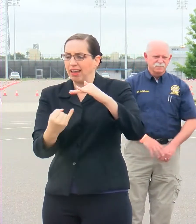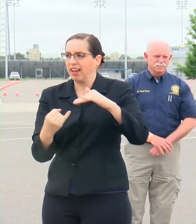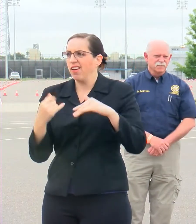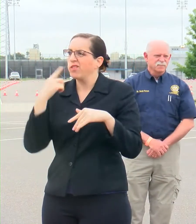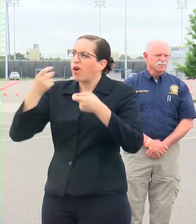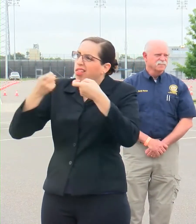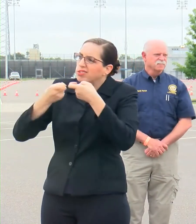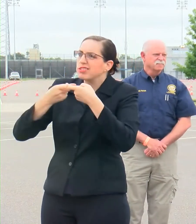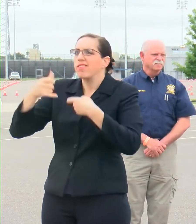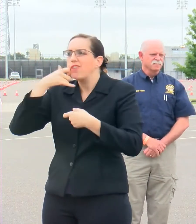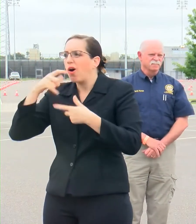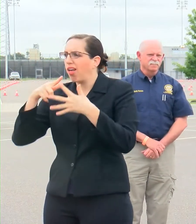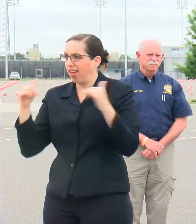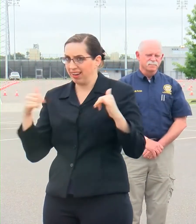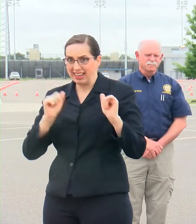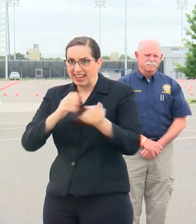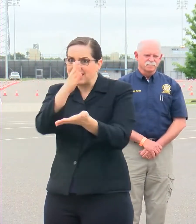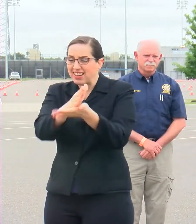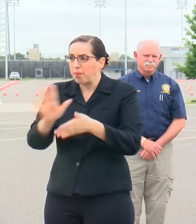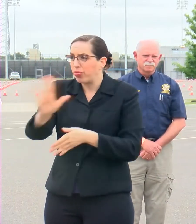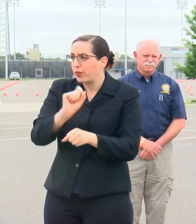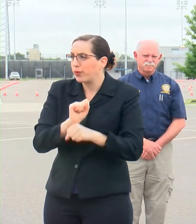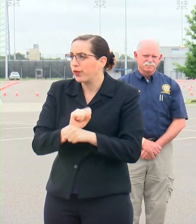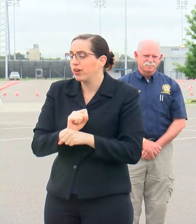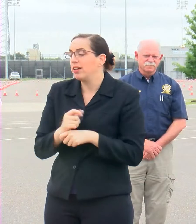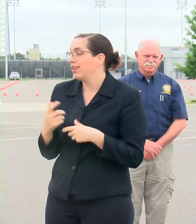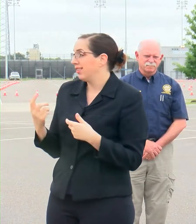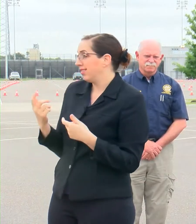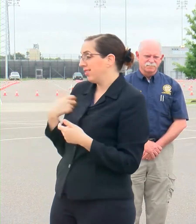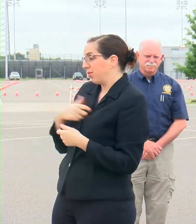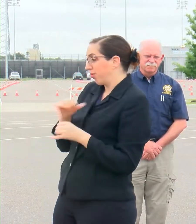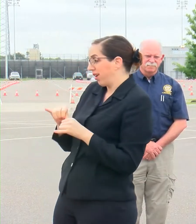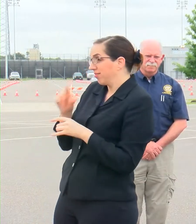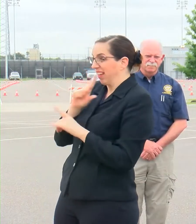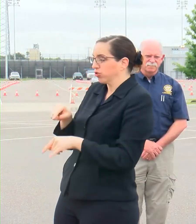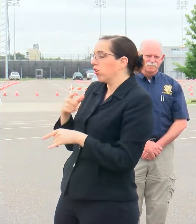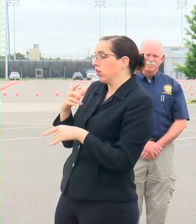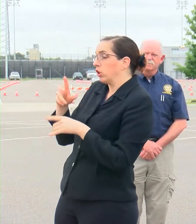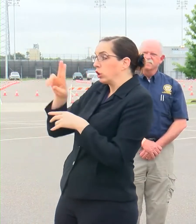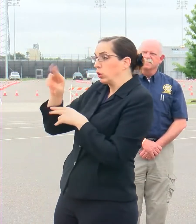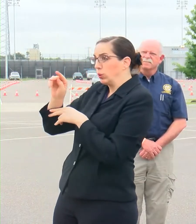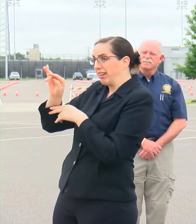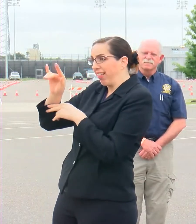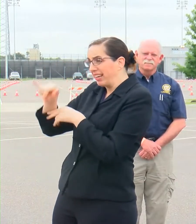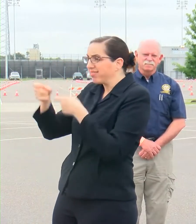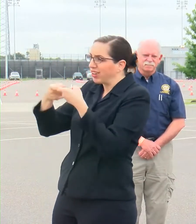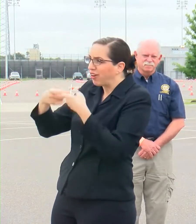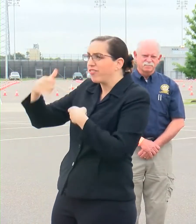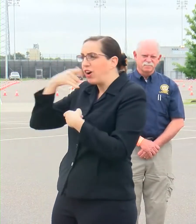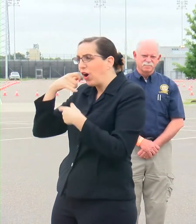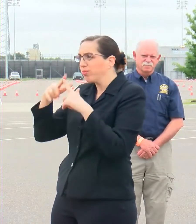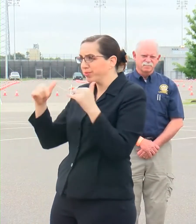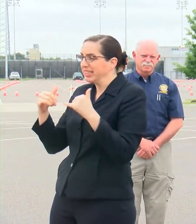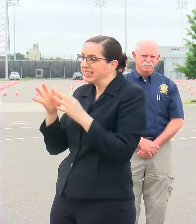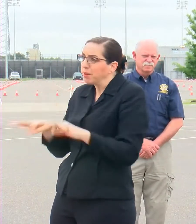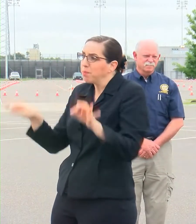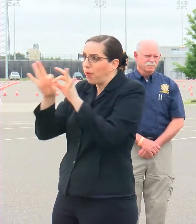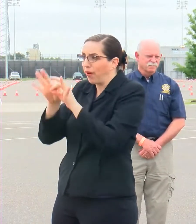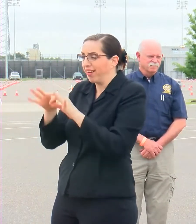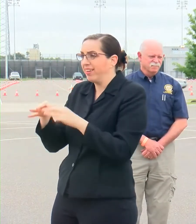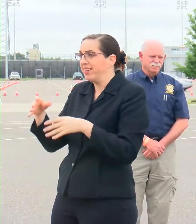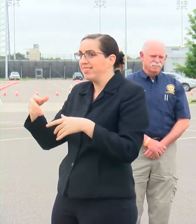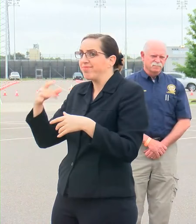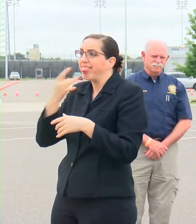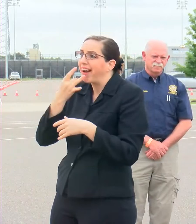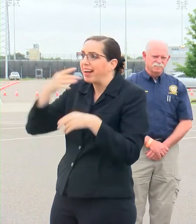you put a stop to this kind of thing? Well, the reality is we're asking people to stay at home. Utilities is an important element that's needed to stay at your home. Your lights,